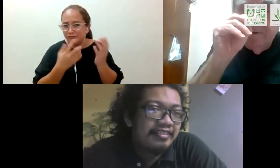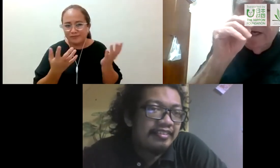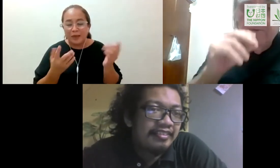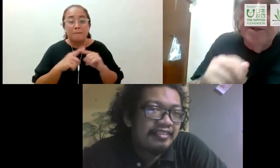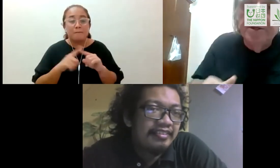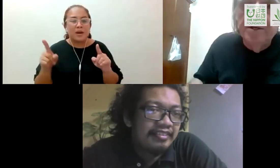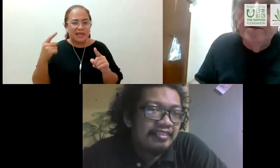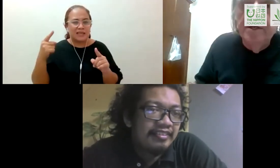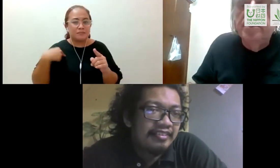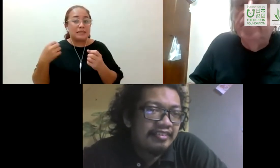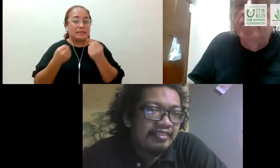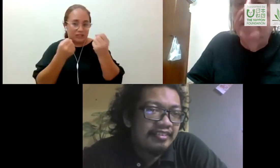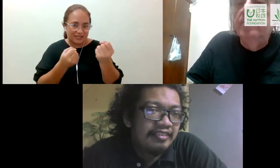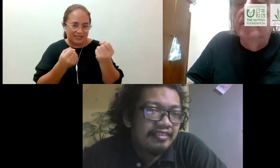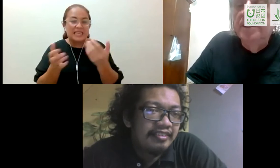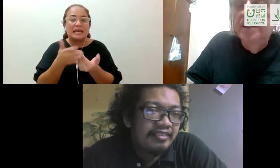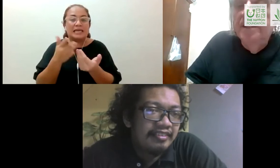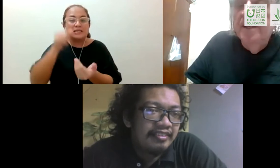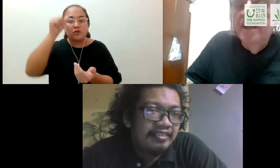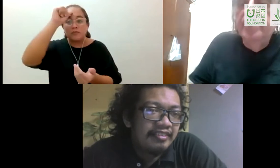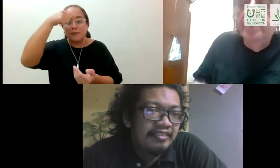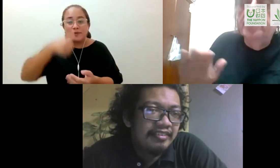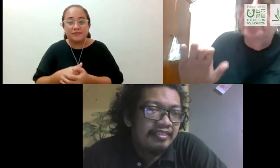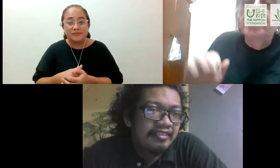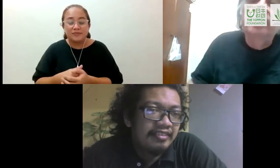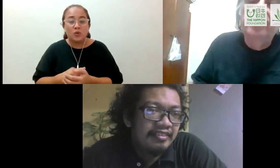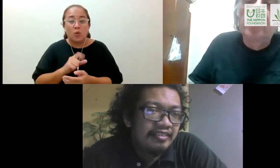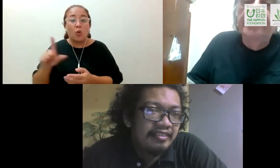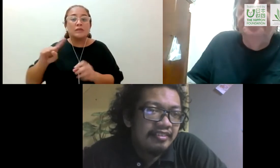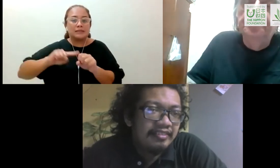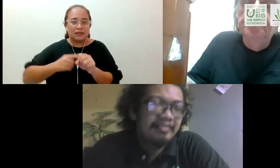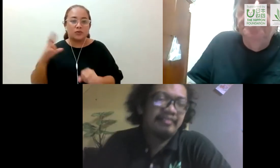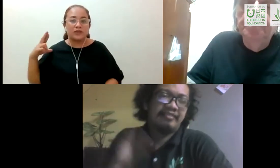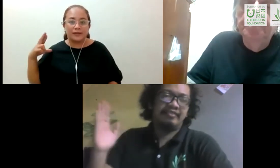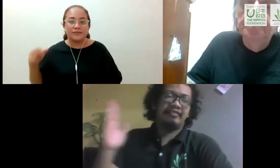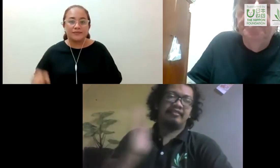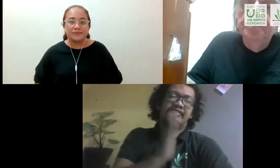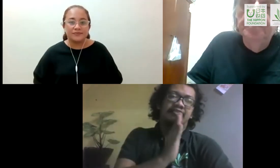but that's what I would suggest. Easier to remember. Everything starts with the right.